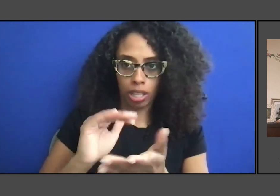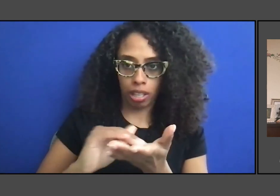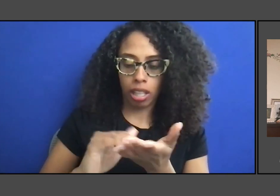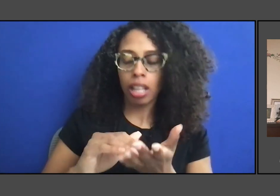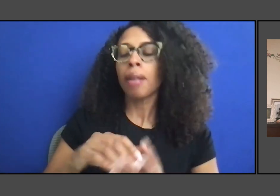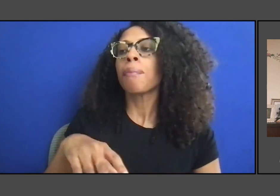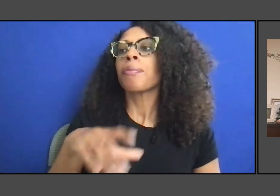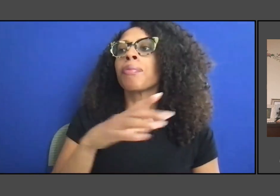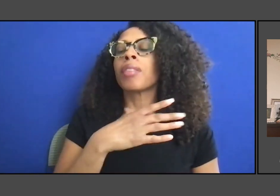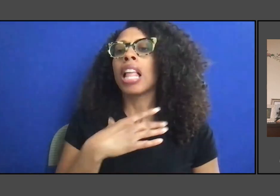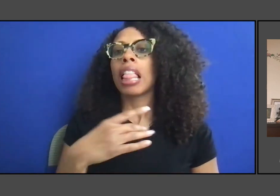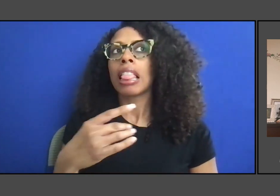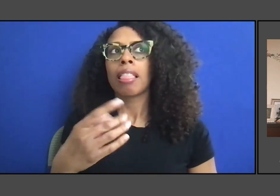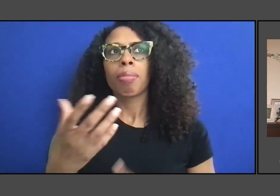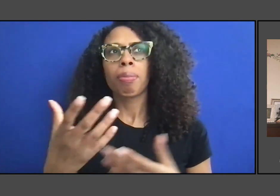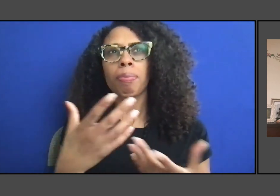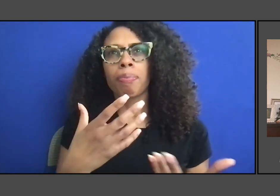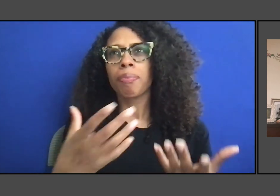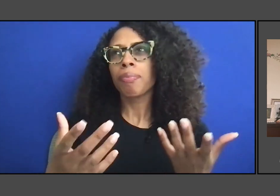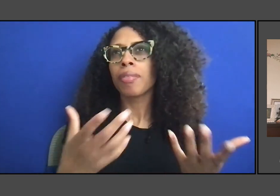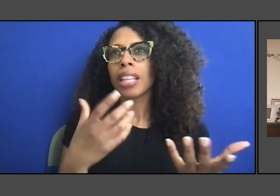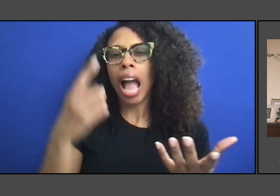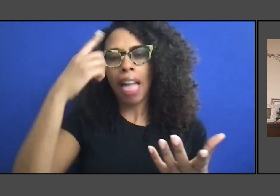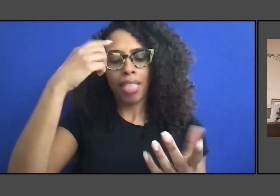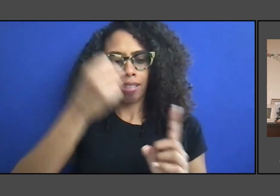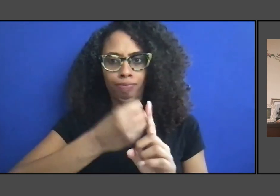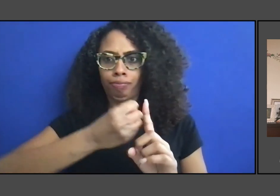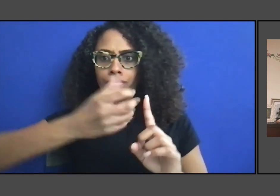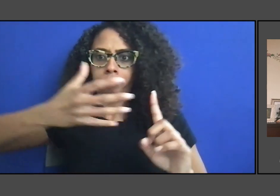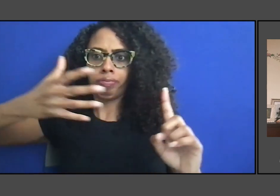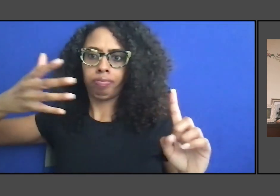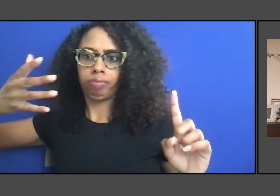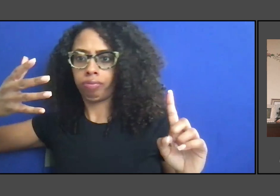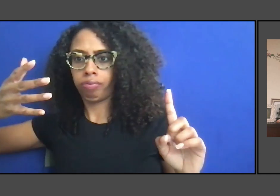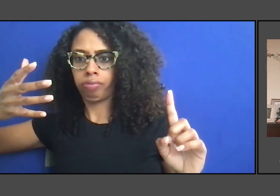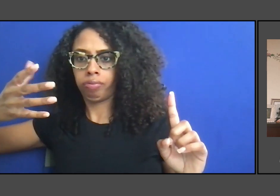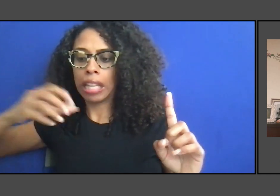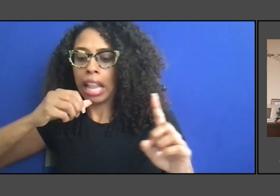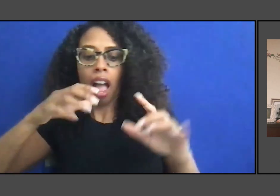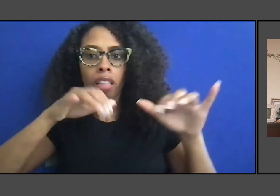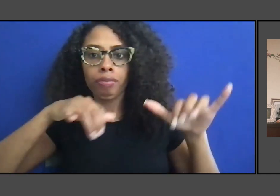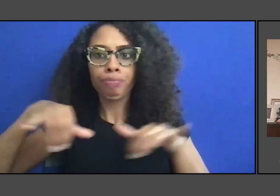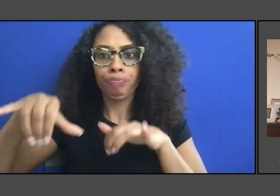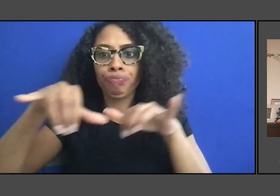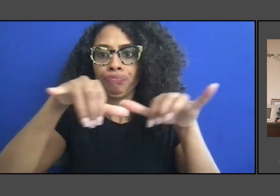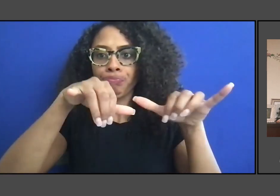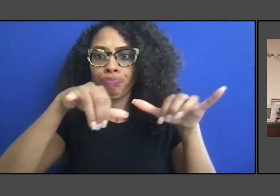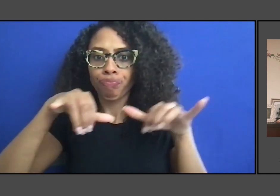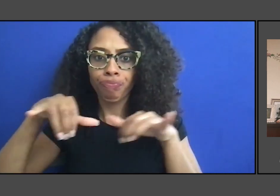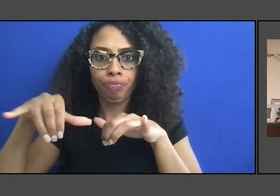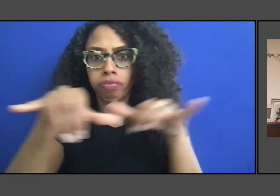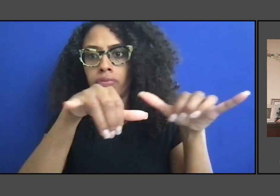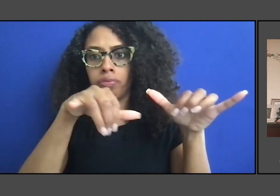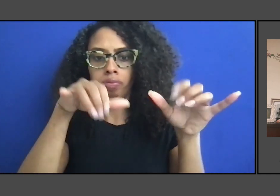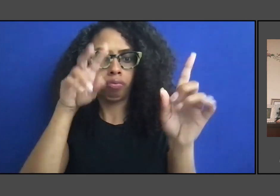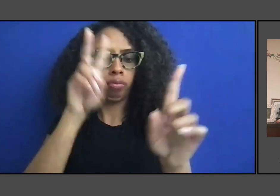it as being expansive, you know, not monolithic, and you know, like you said, a way of